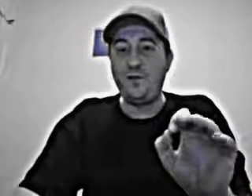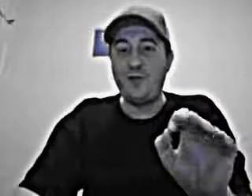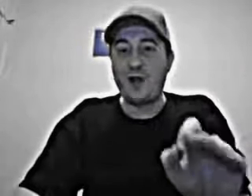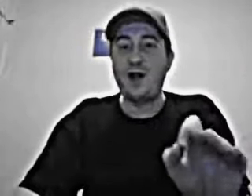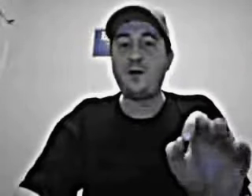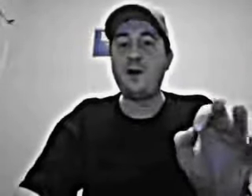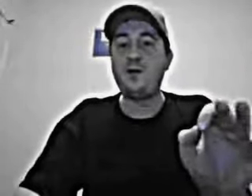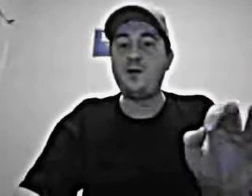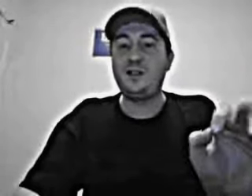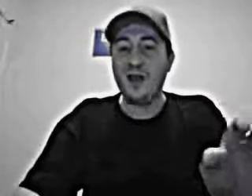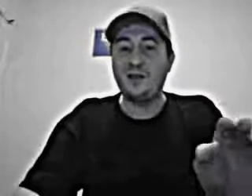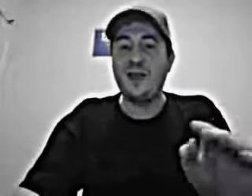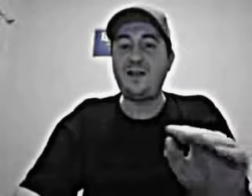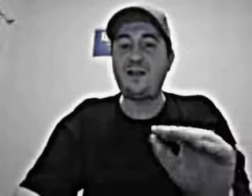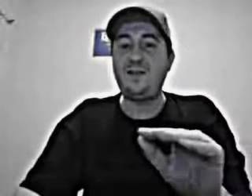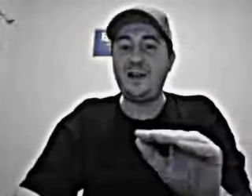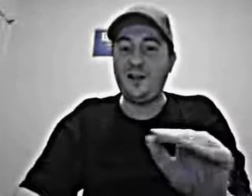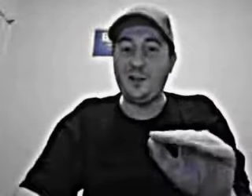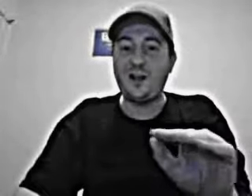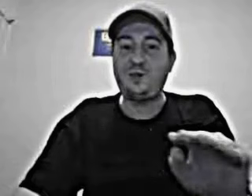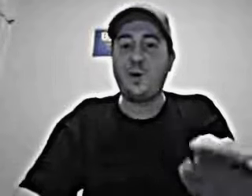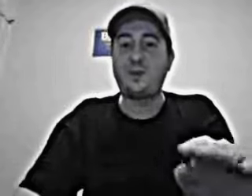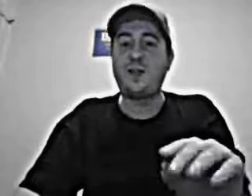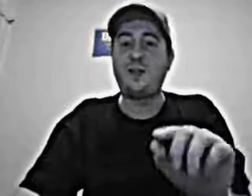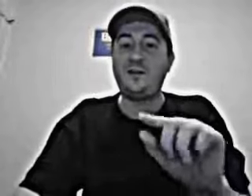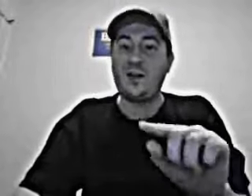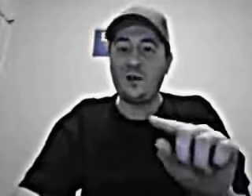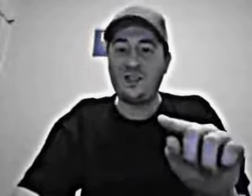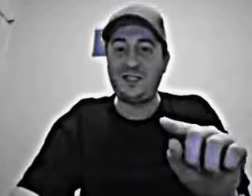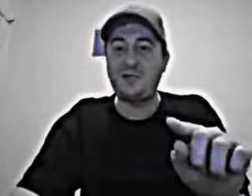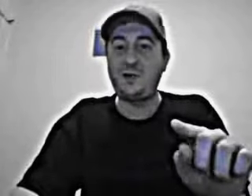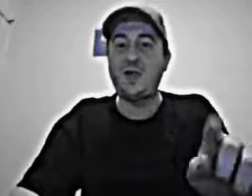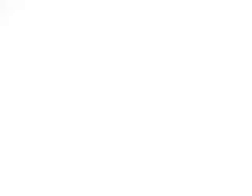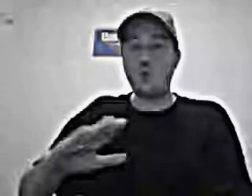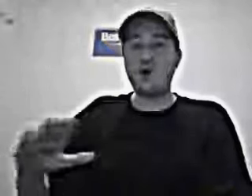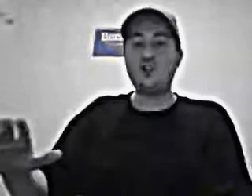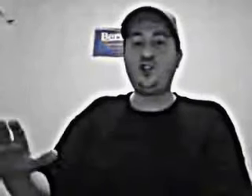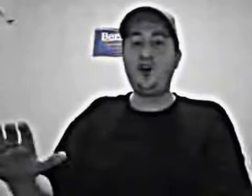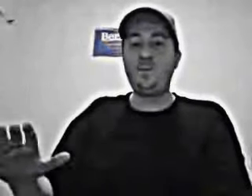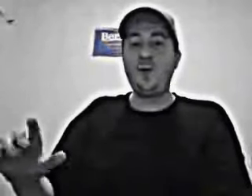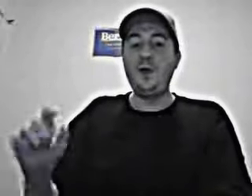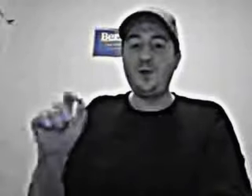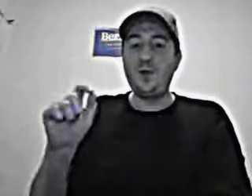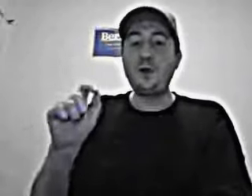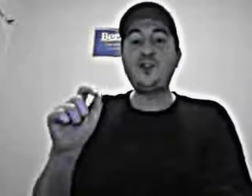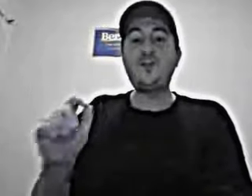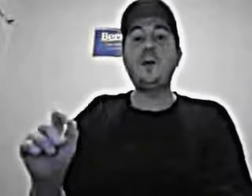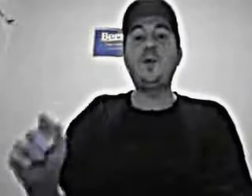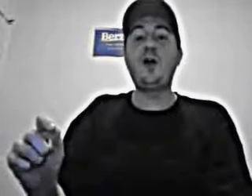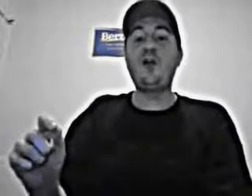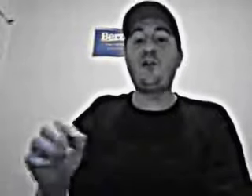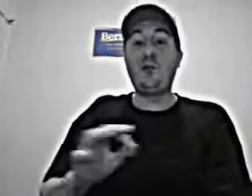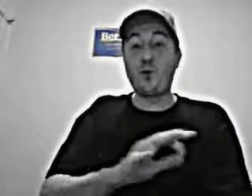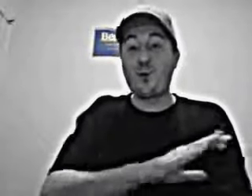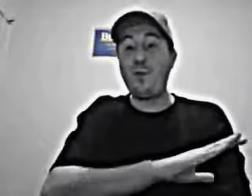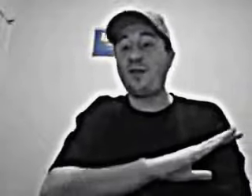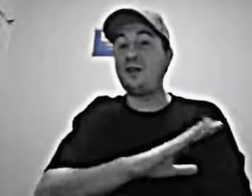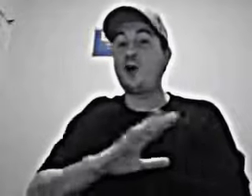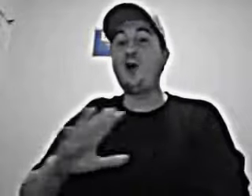Colorado's delegation the U.S. representatives that we send to Congress jump even though it's going to be a bloodbath for Republicans all